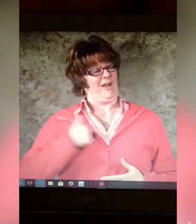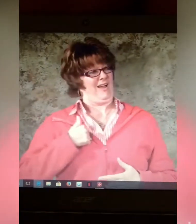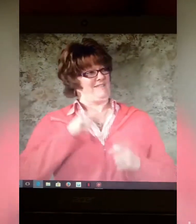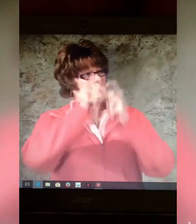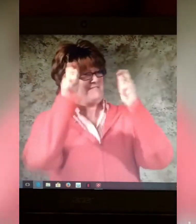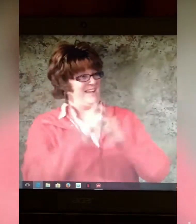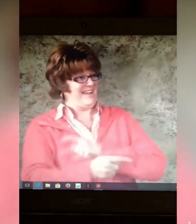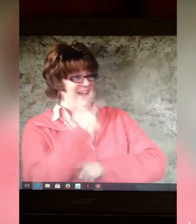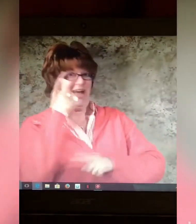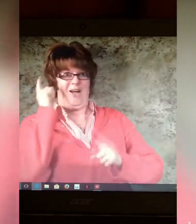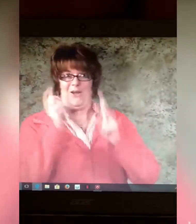was not happy.